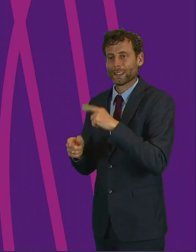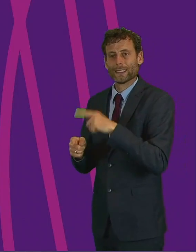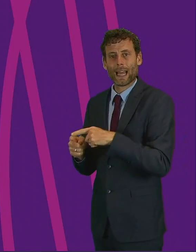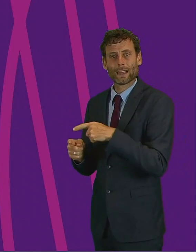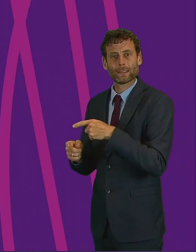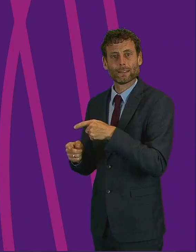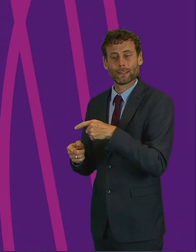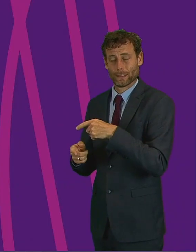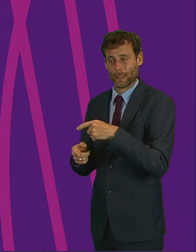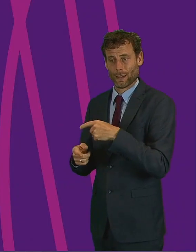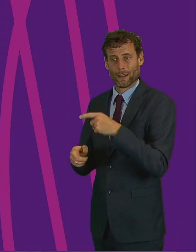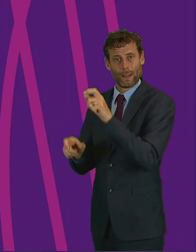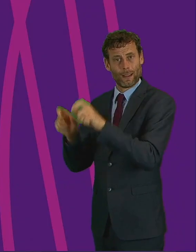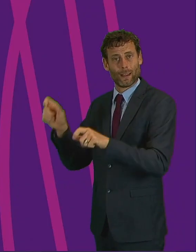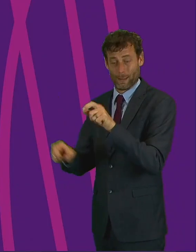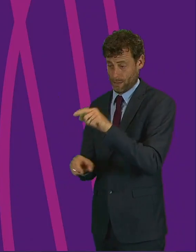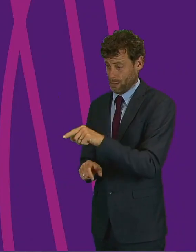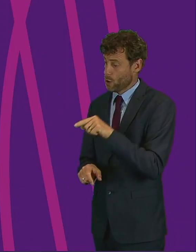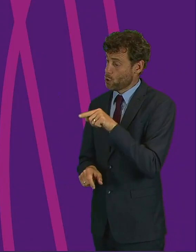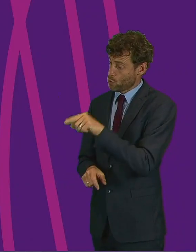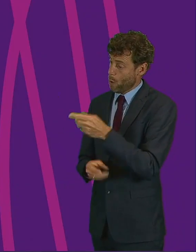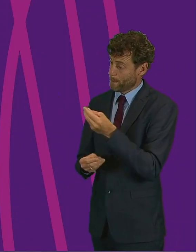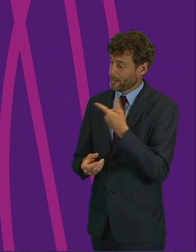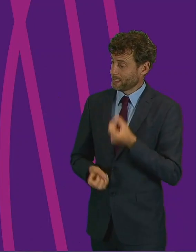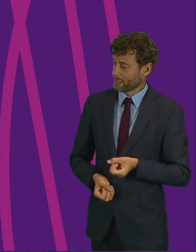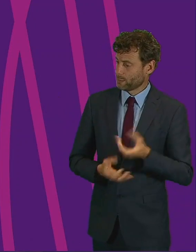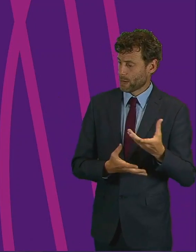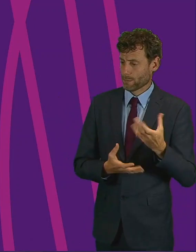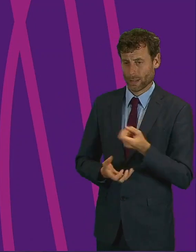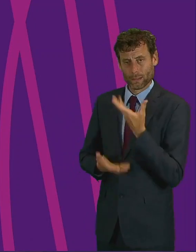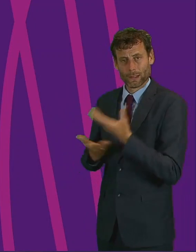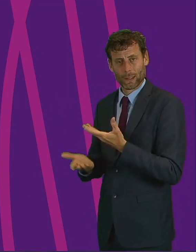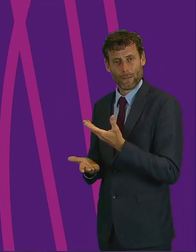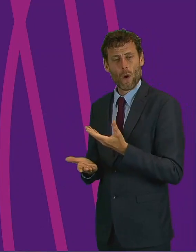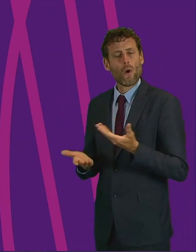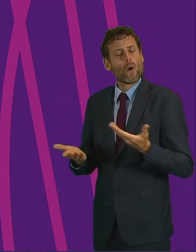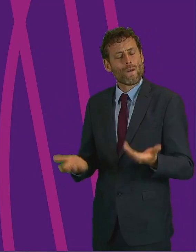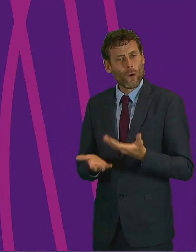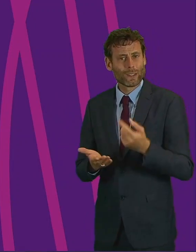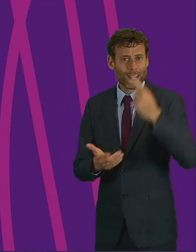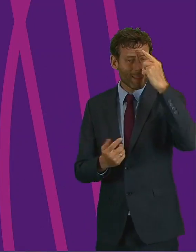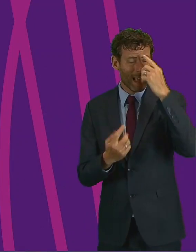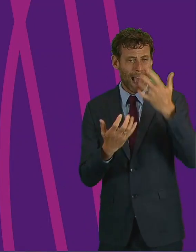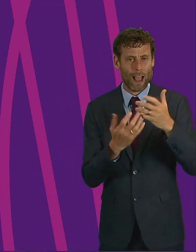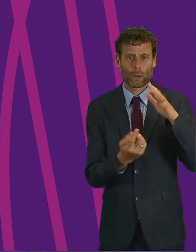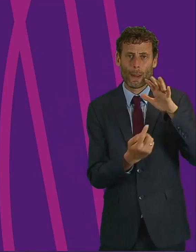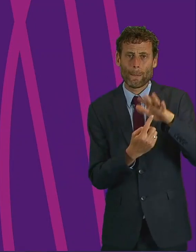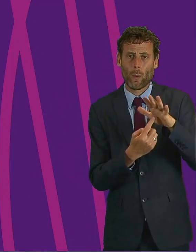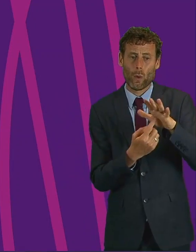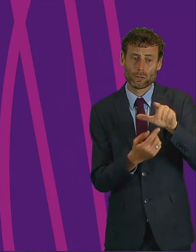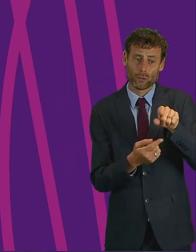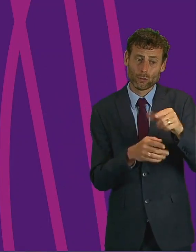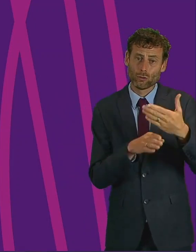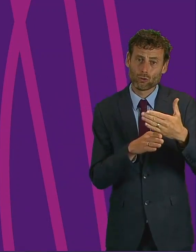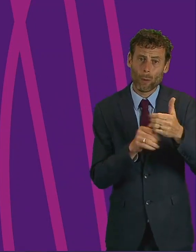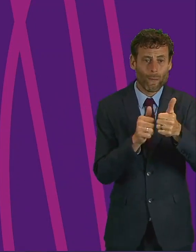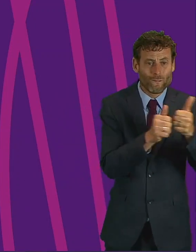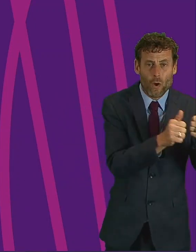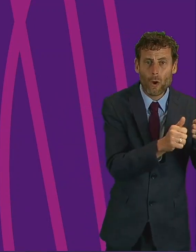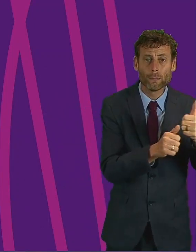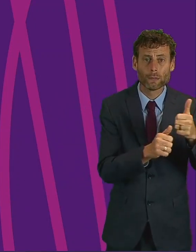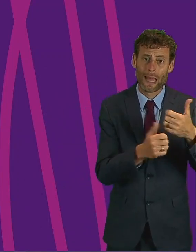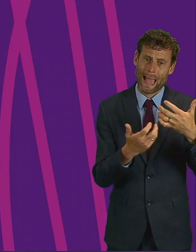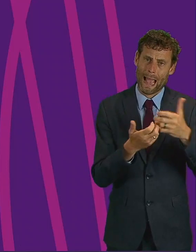but we always look for ways in which we can protect jobs and protect important manufacturing facilities like this. So I'll ask the